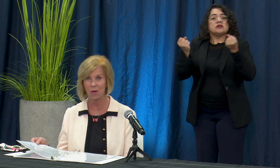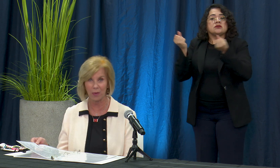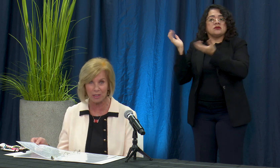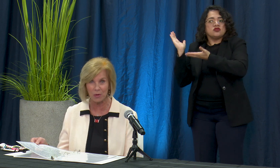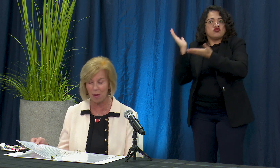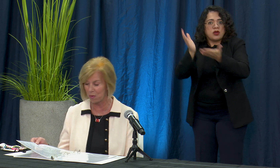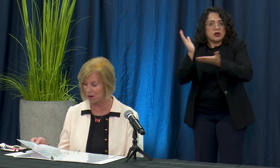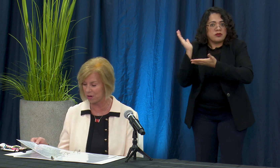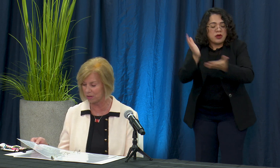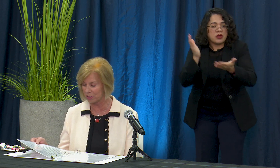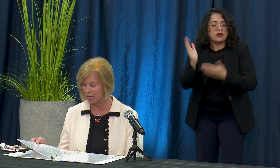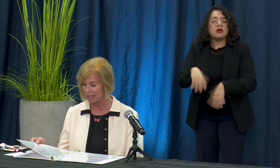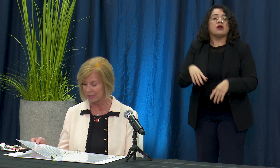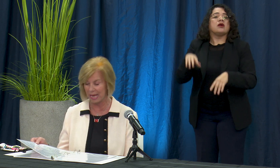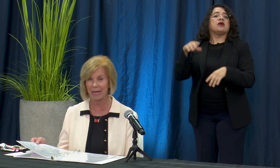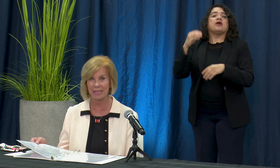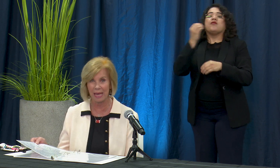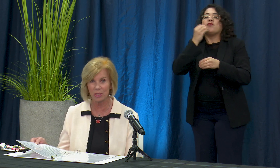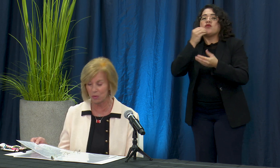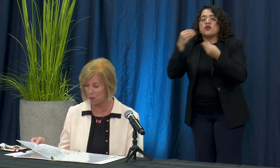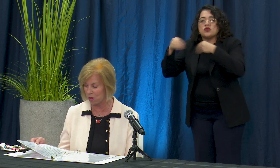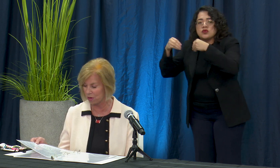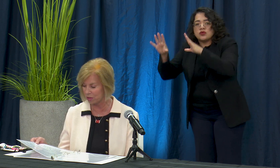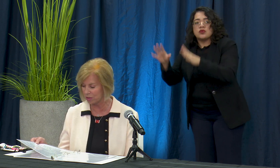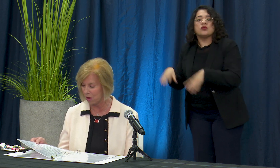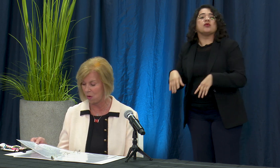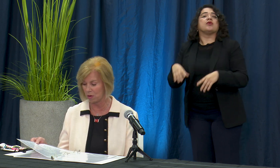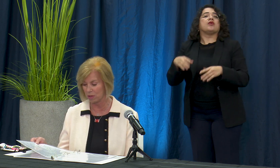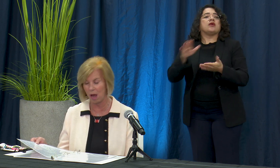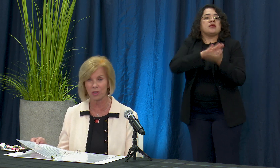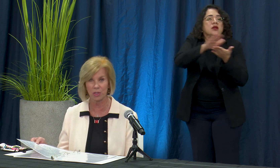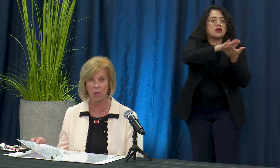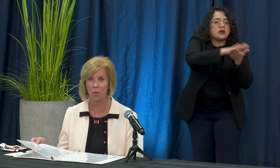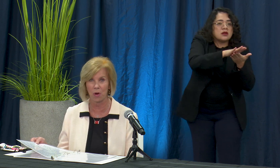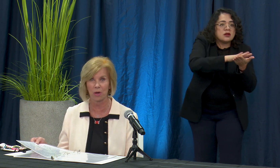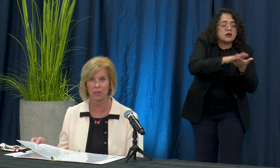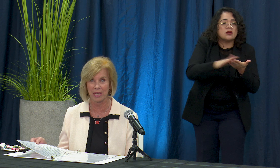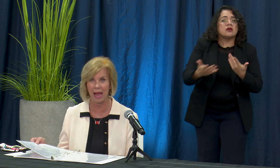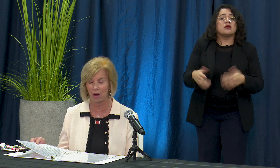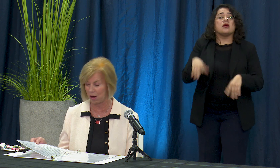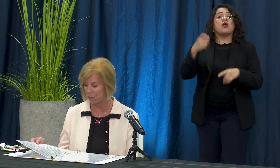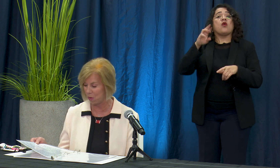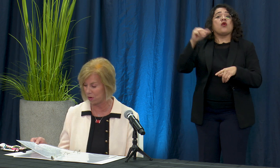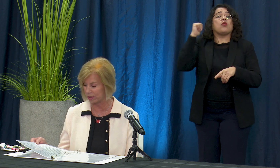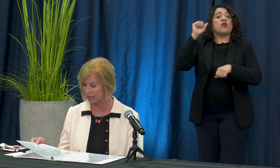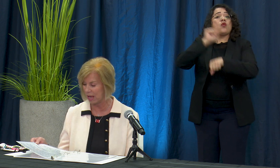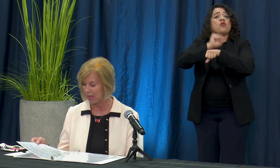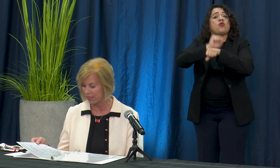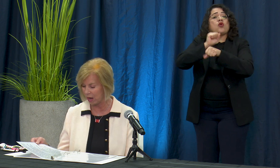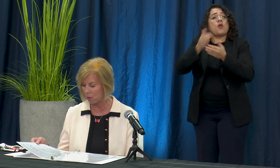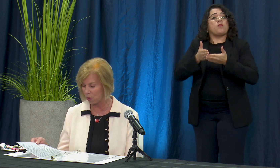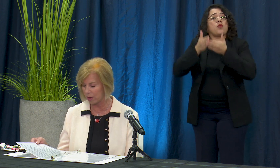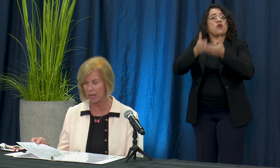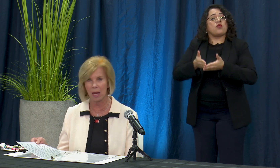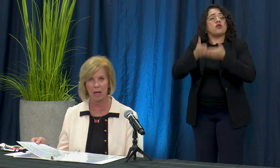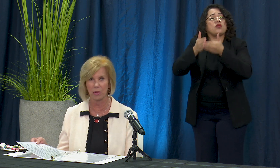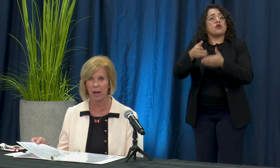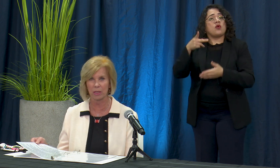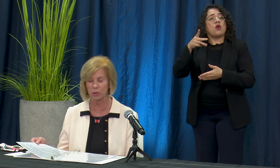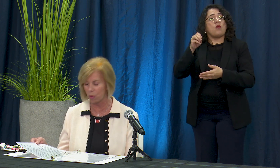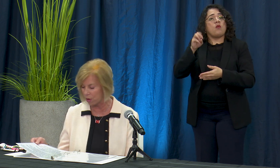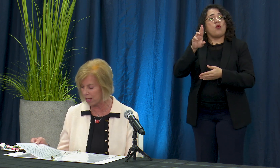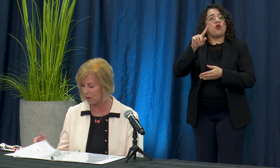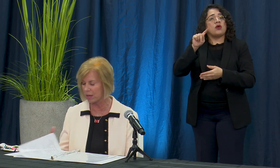employees, restaurant workers, sanitation workers, or longshore workers at our ports, they're working